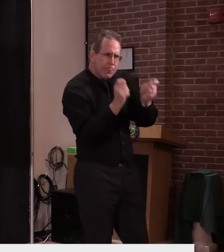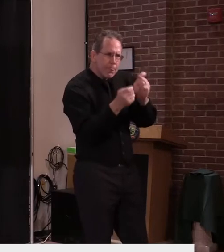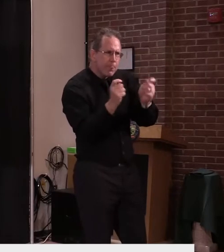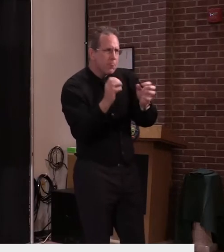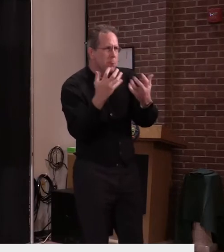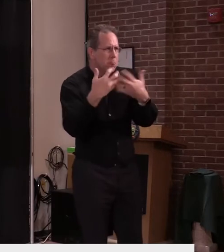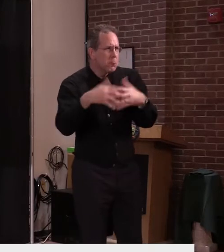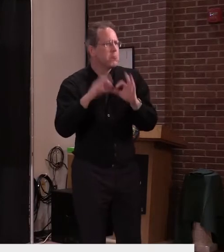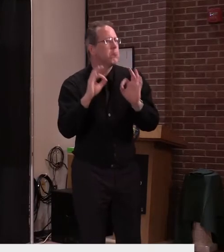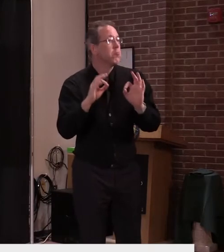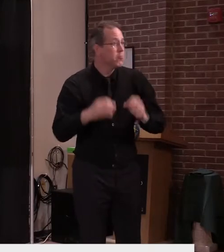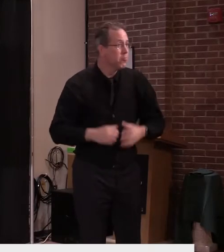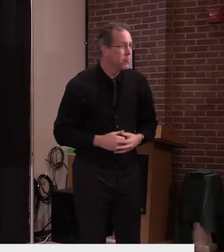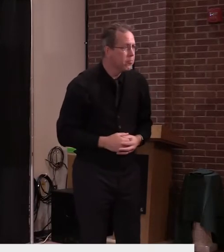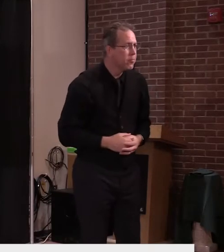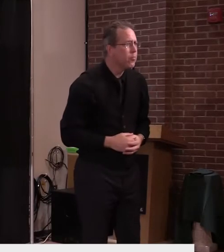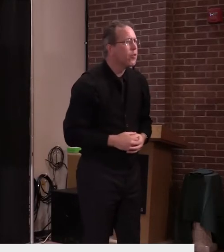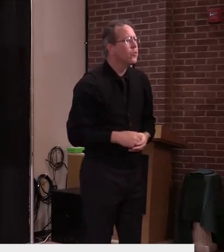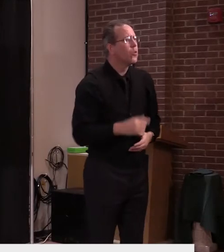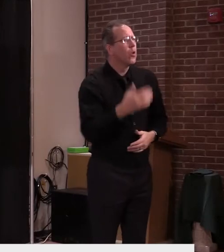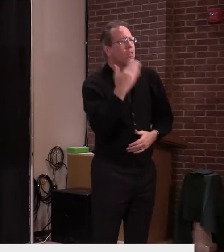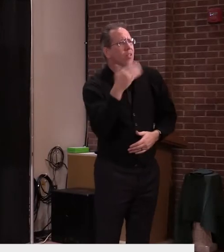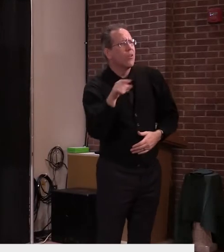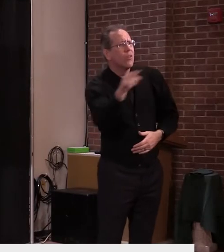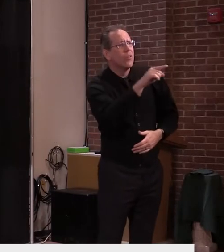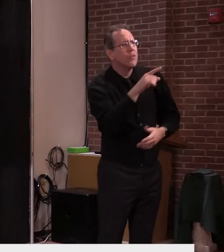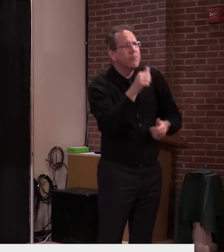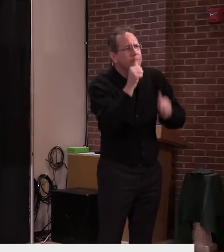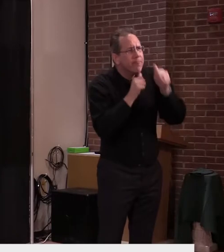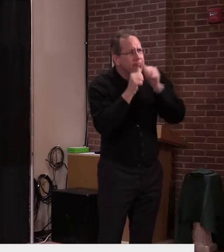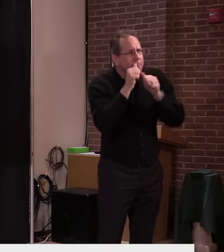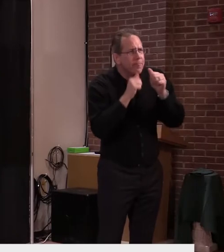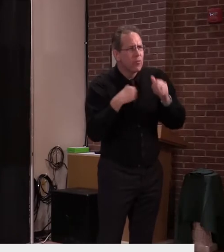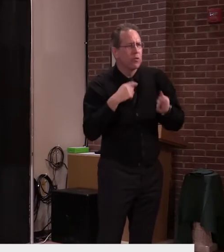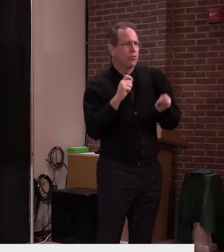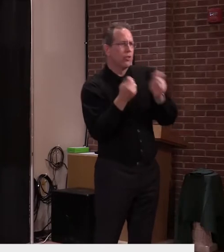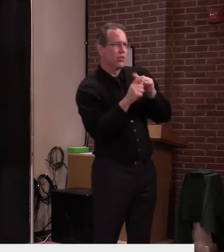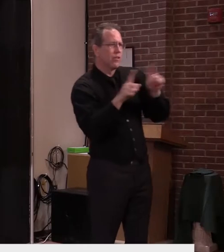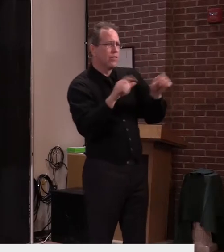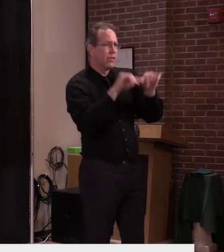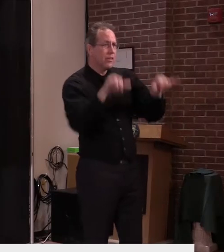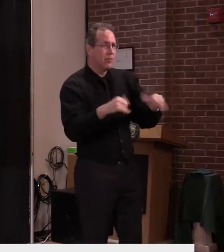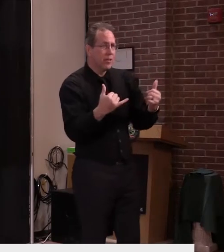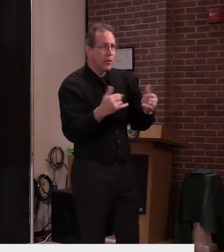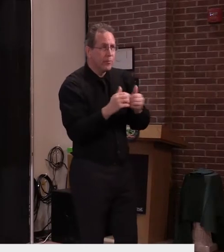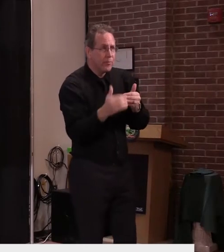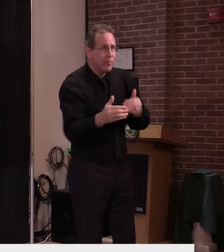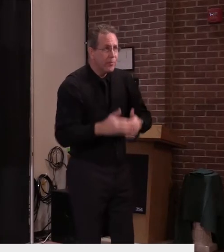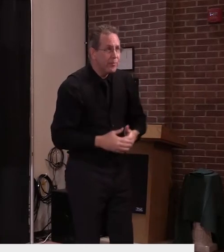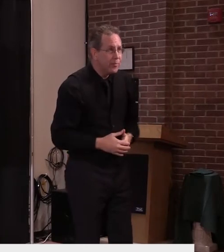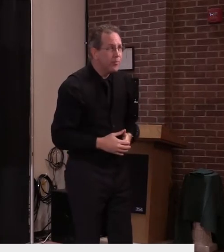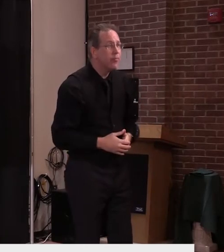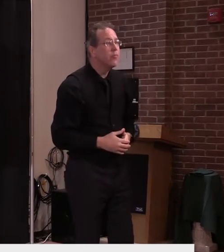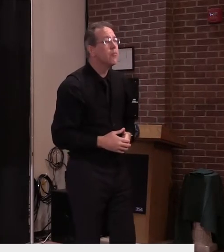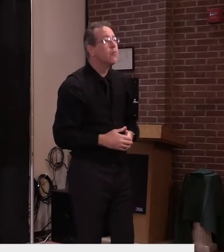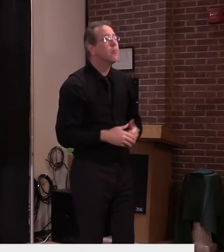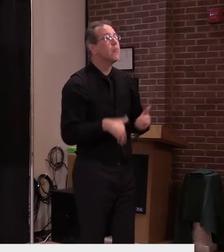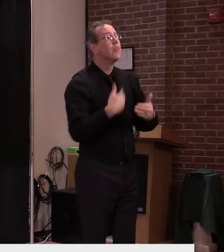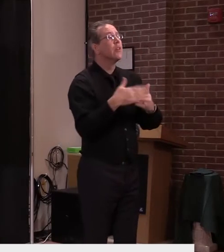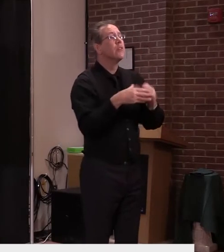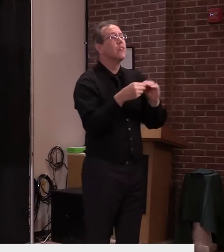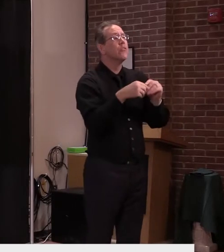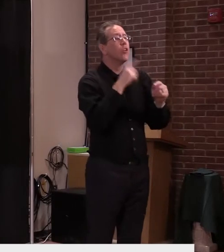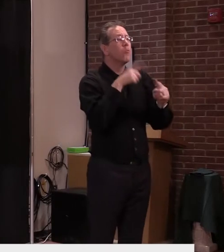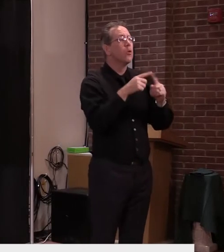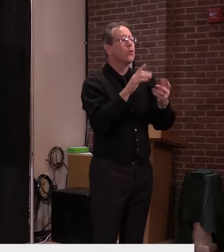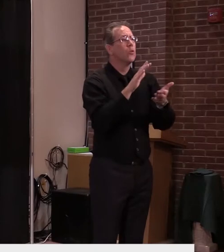system. Lastly, I wanted to speak to the issue of school attendance waivers. These waivers pertain to the number